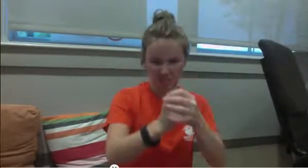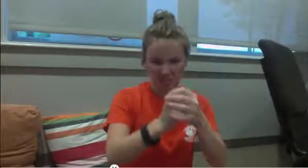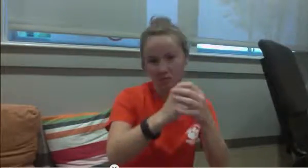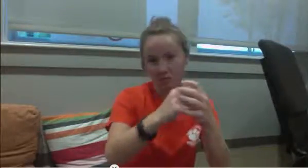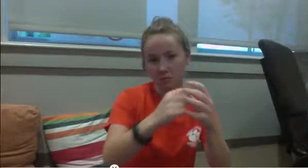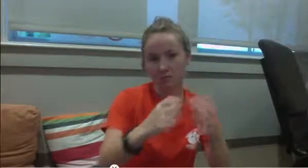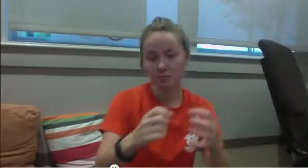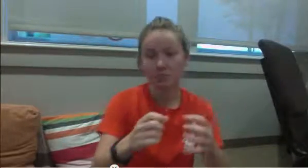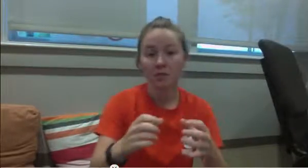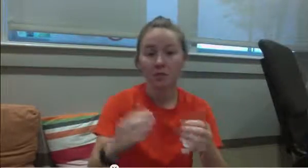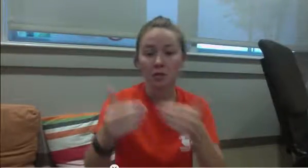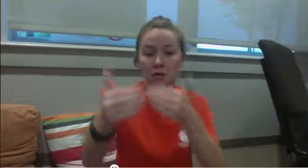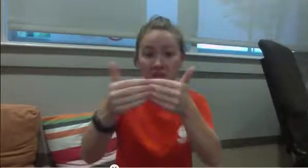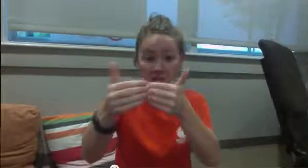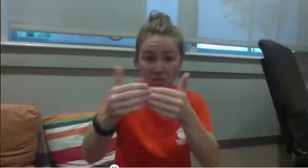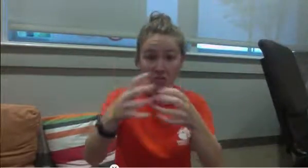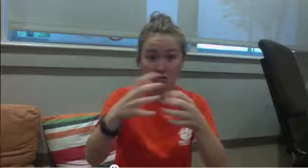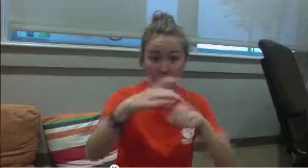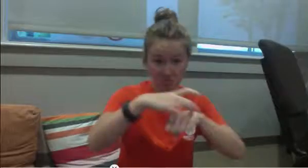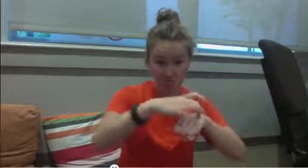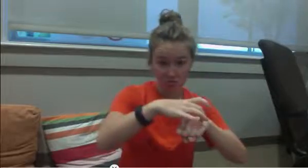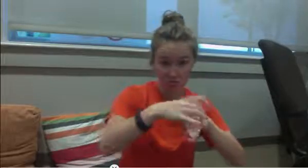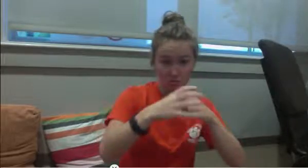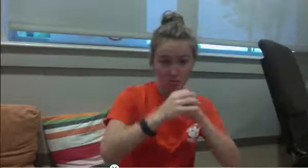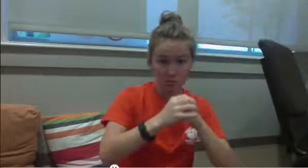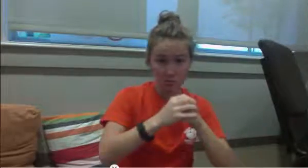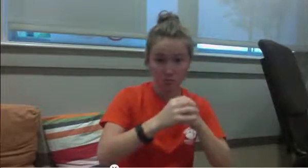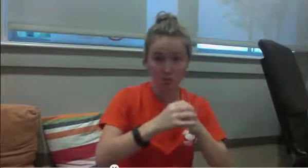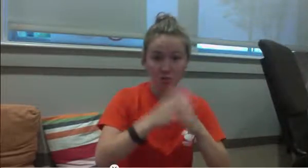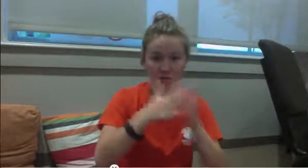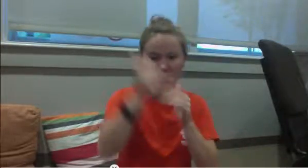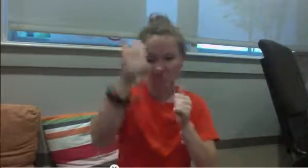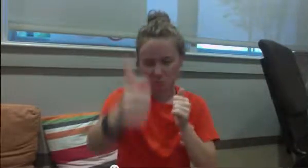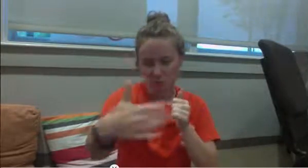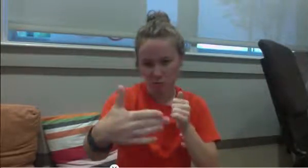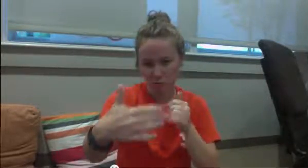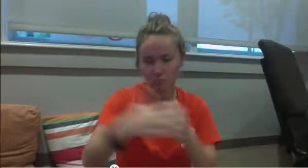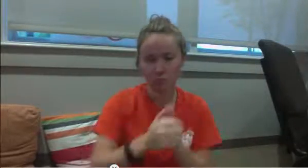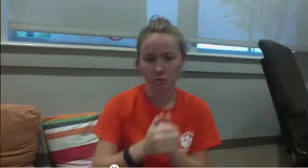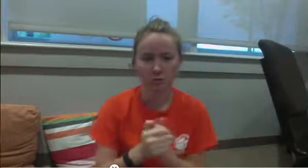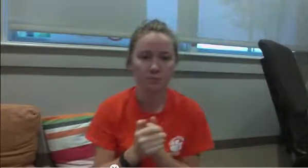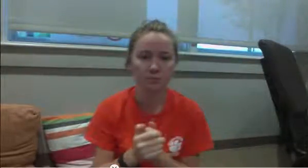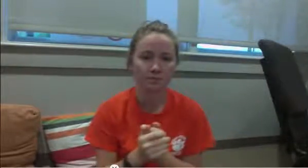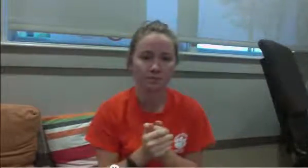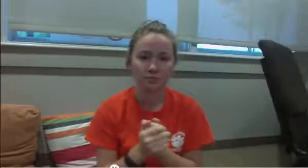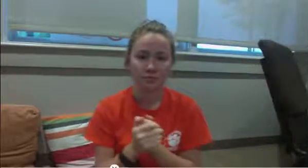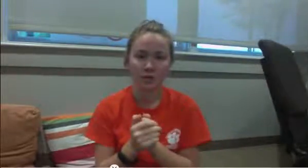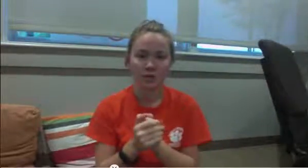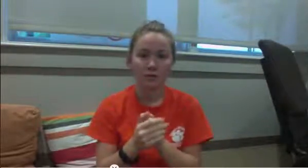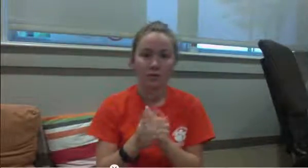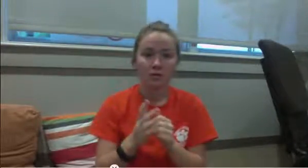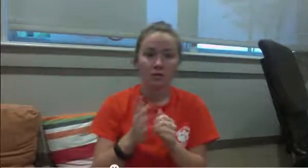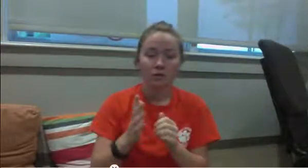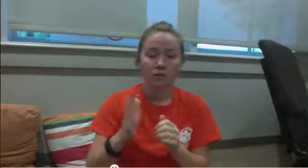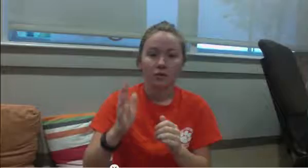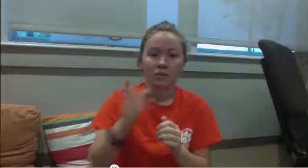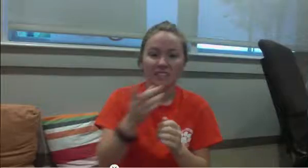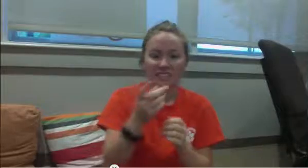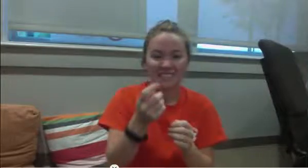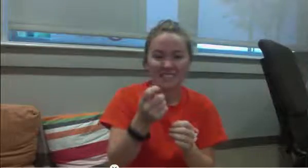Later, these stars would be named planets, and they would be near the sun. I'm sorry, near the Earth.